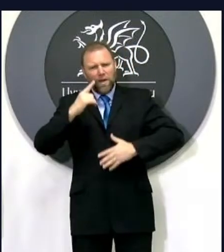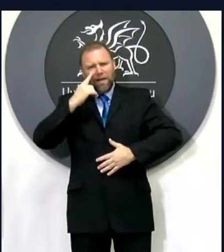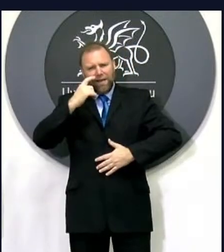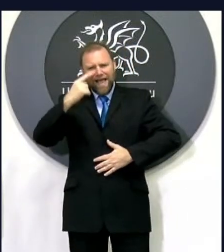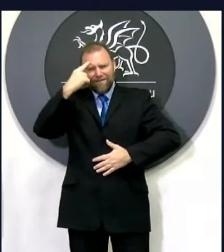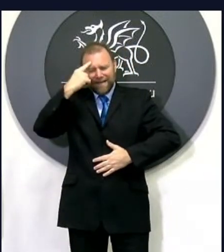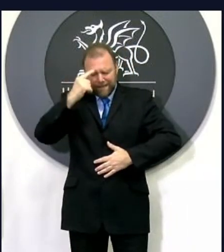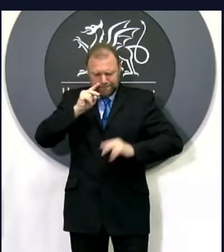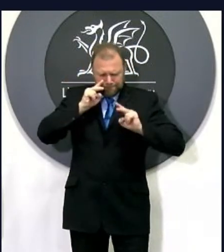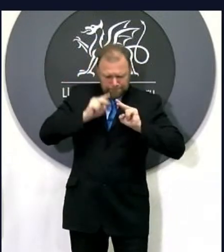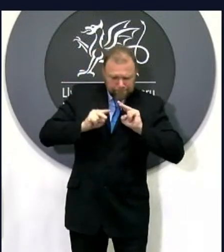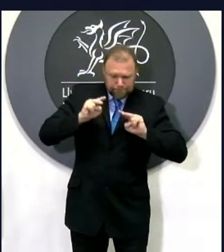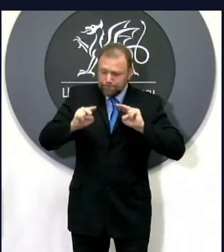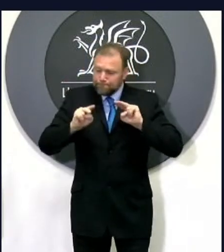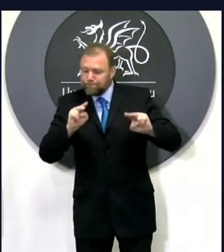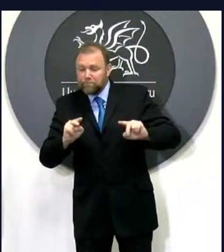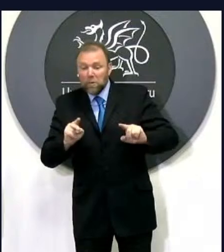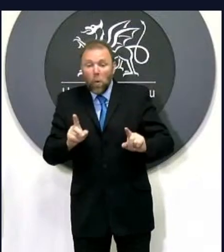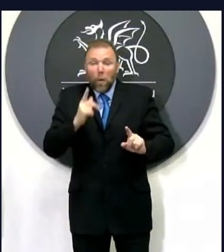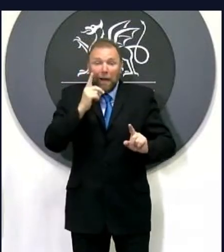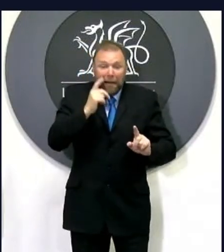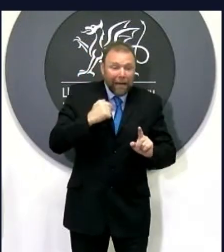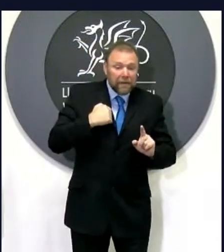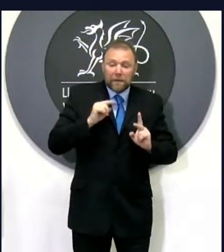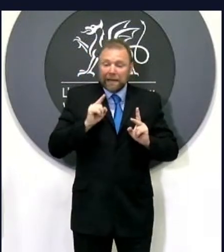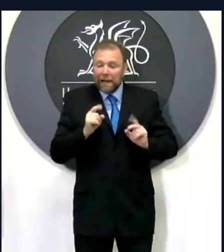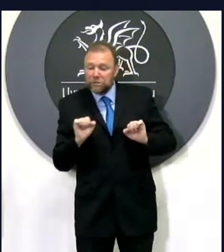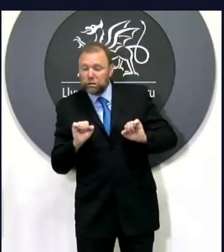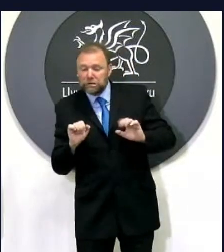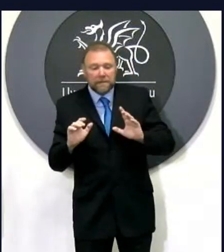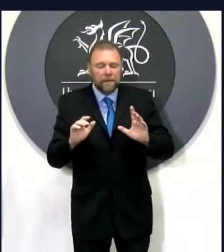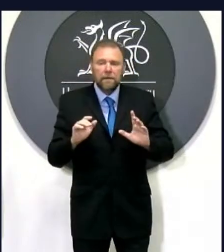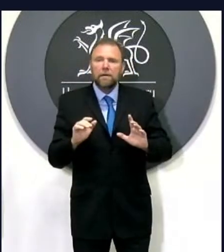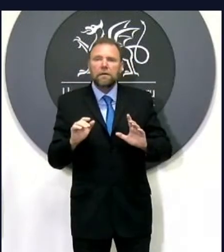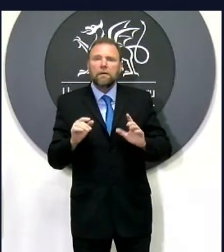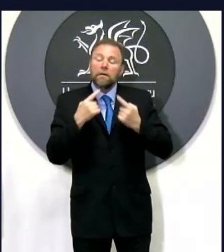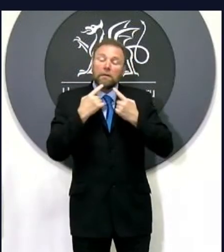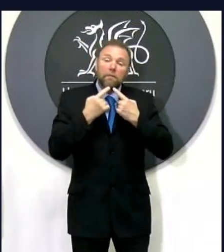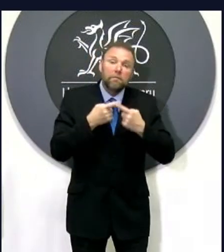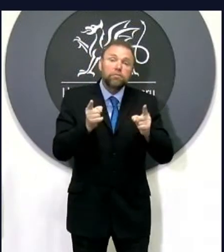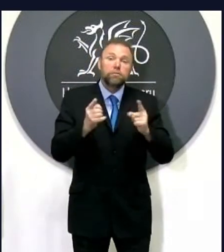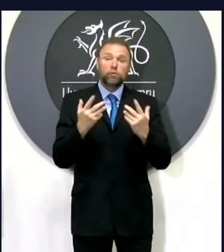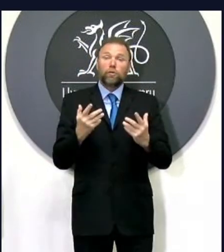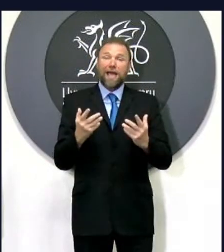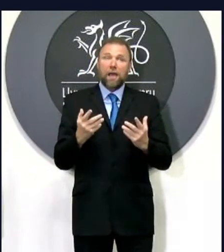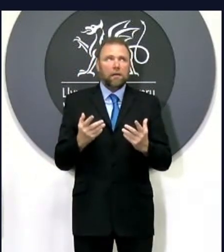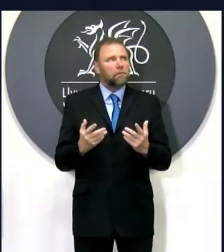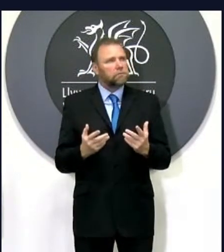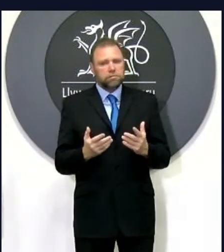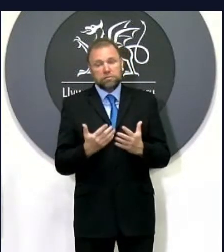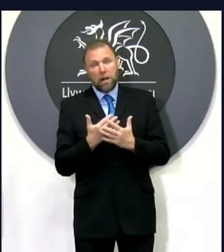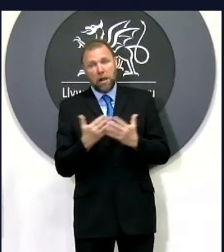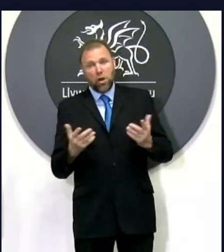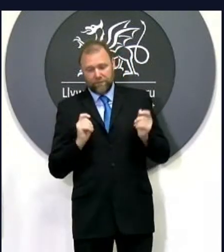all the things that we are able to do, and we've announced today a very significant package of reopening here in